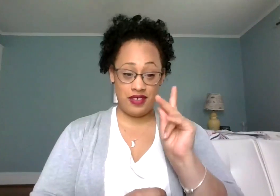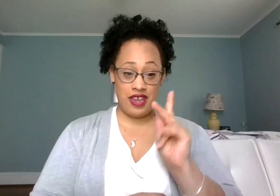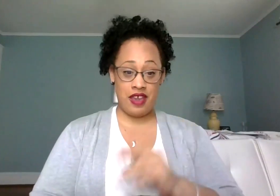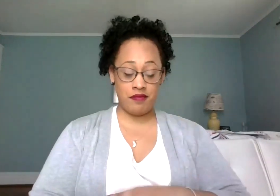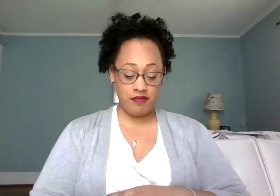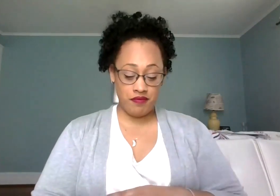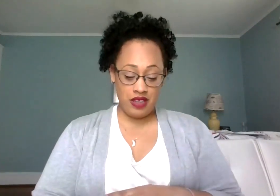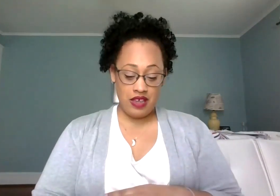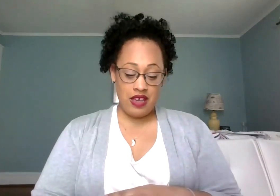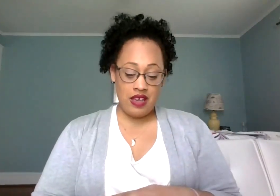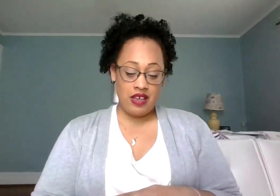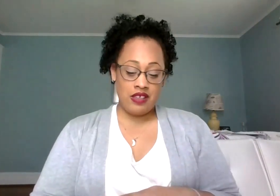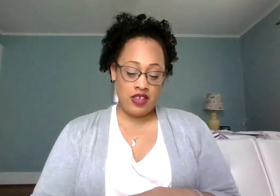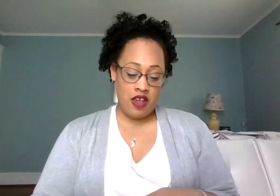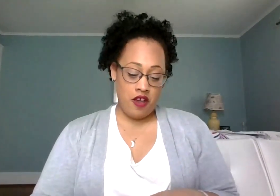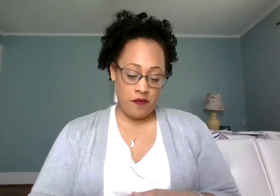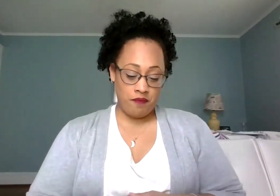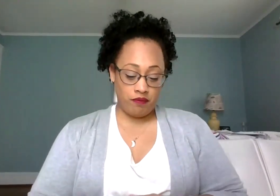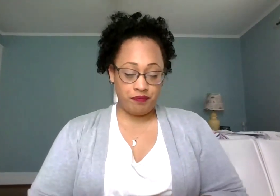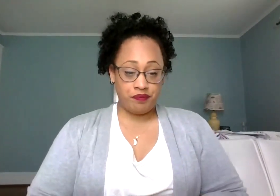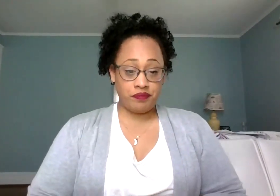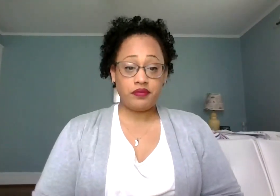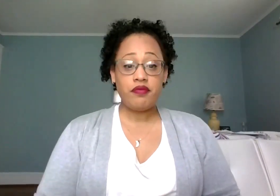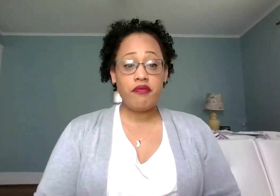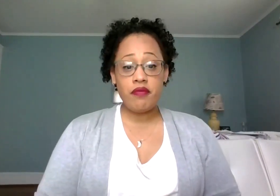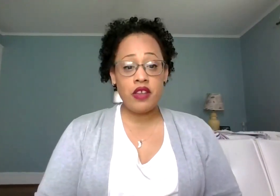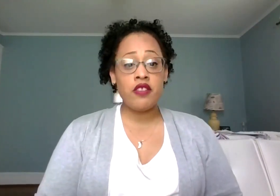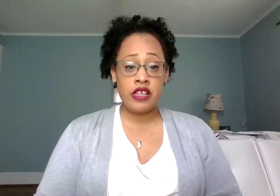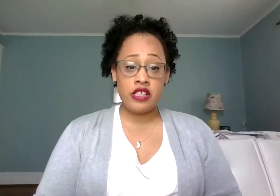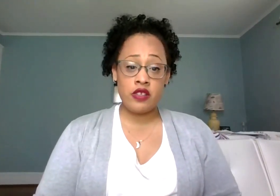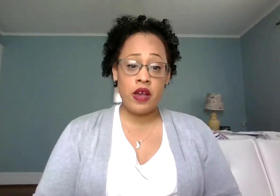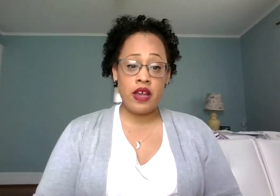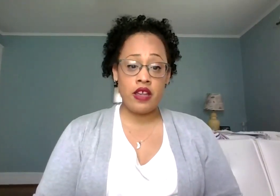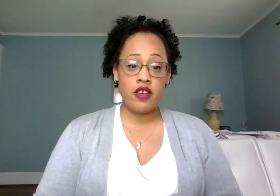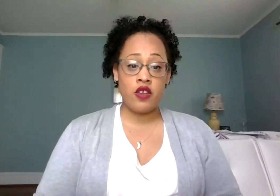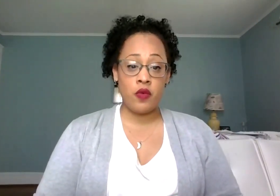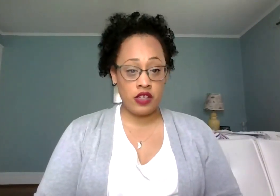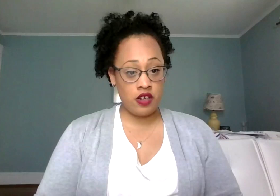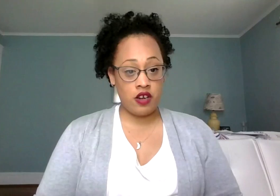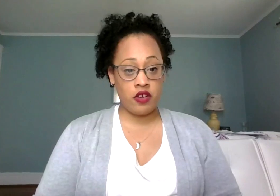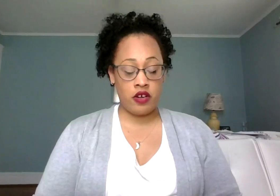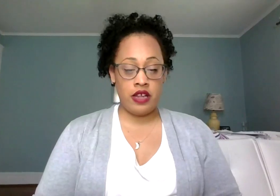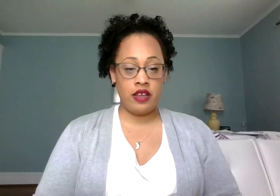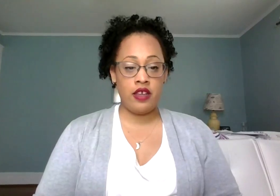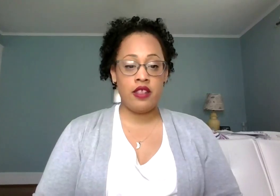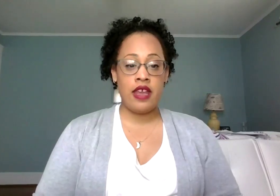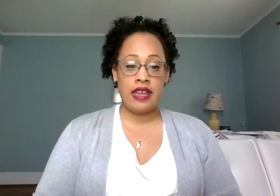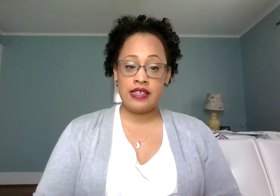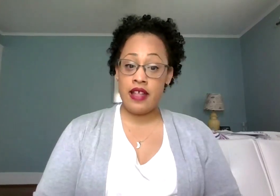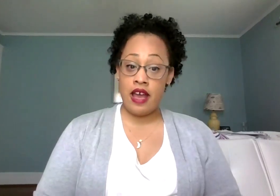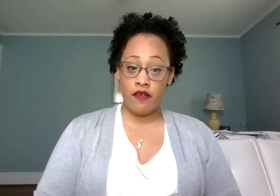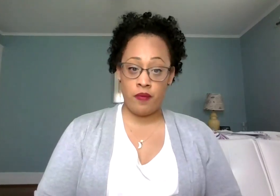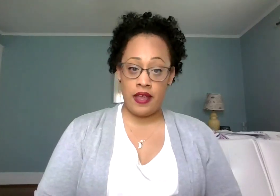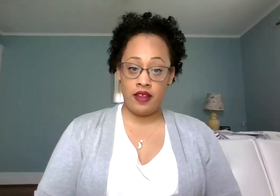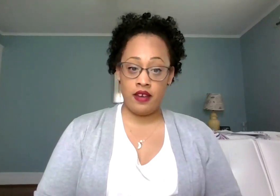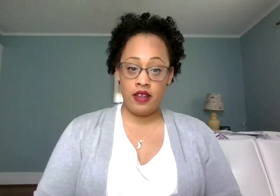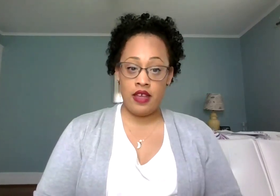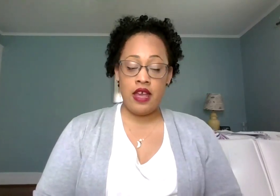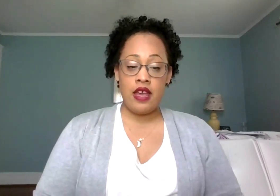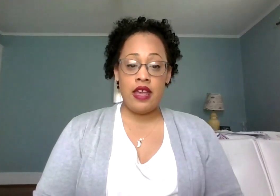Okay? So, the reason why you want to start learning the ASL alphabet is